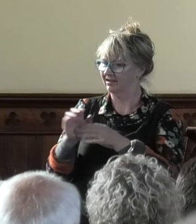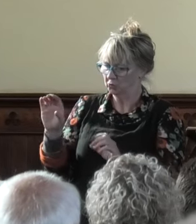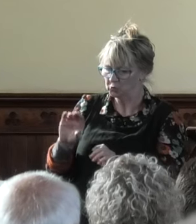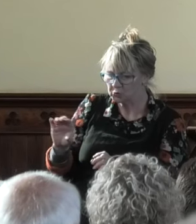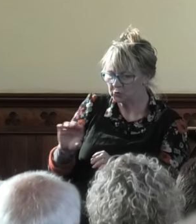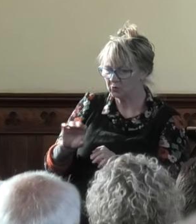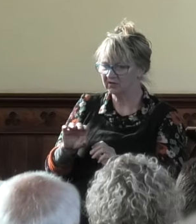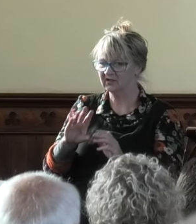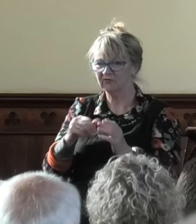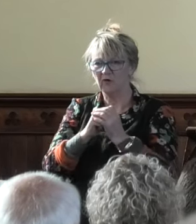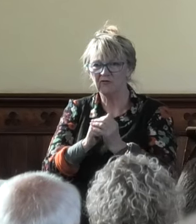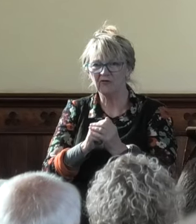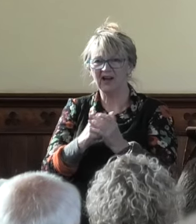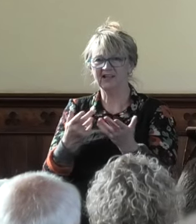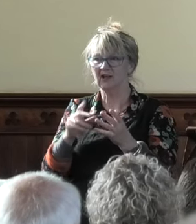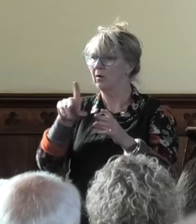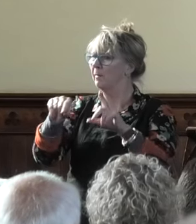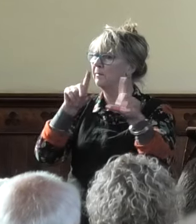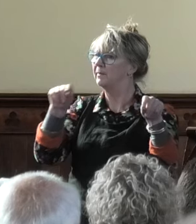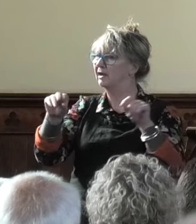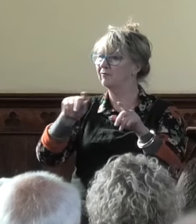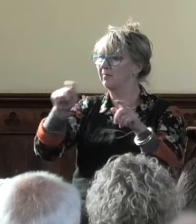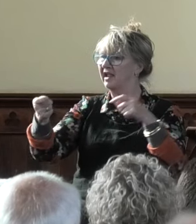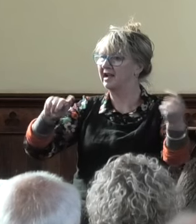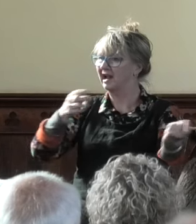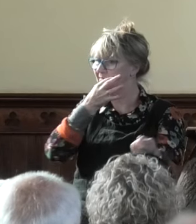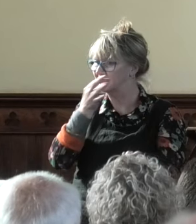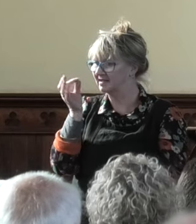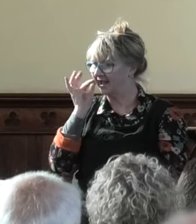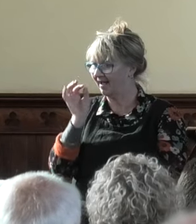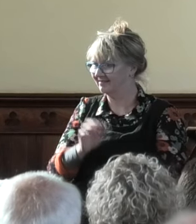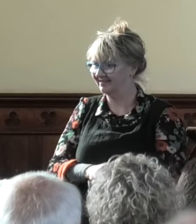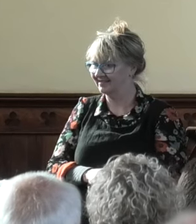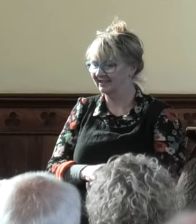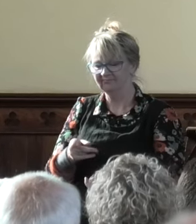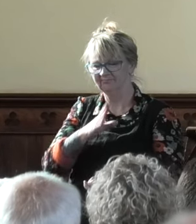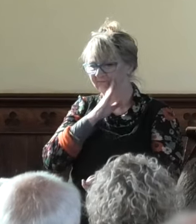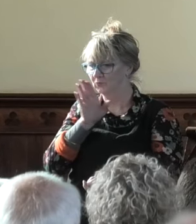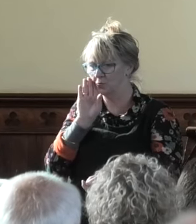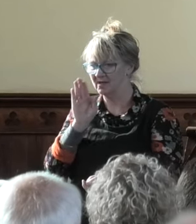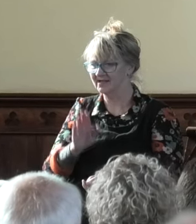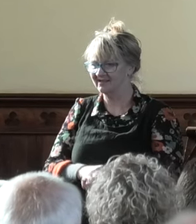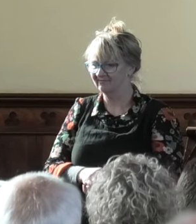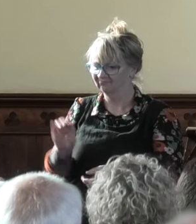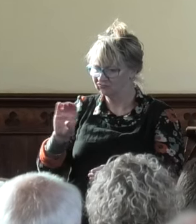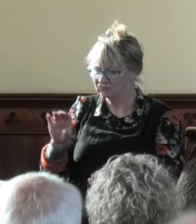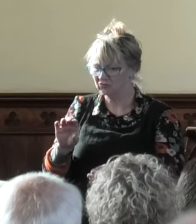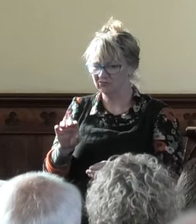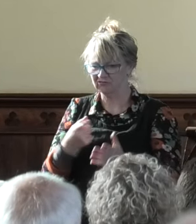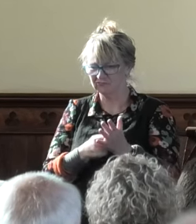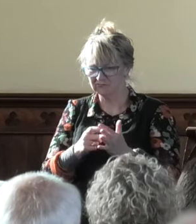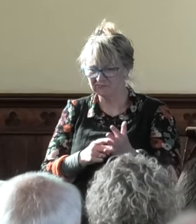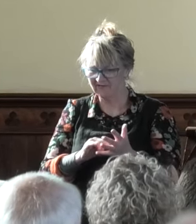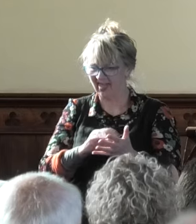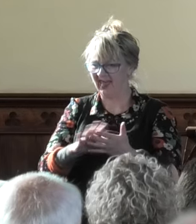and their friends' and neighbours' gardens. And Ian will now miss the assorted relishes and pickles and sauces that Rin loved to make from